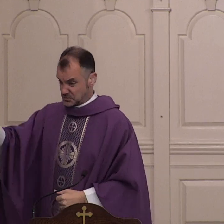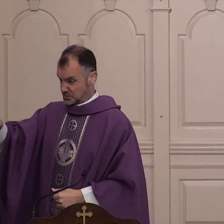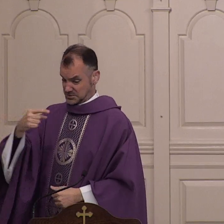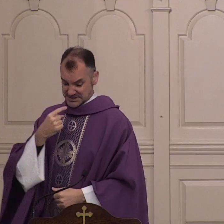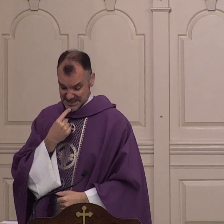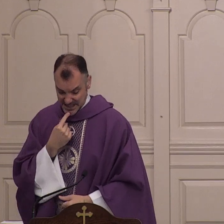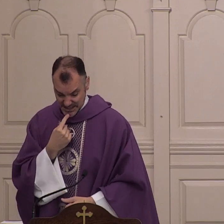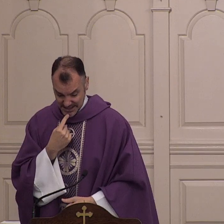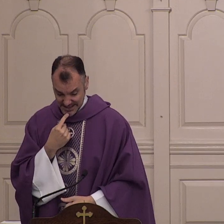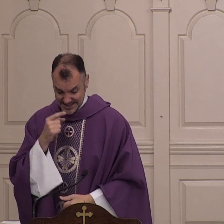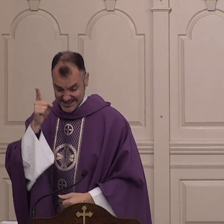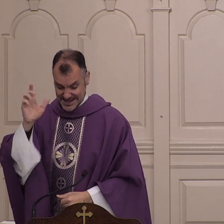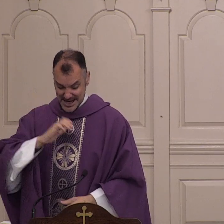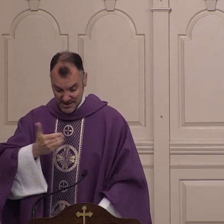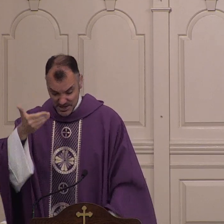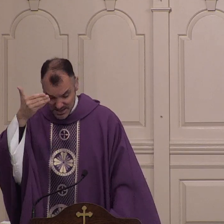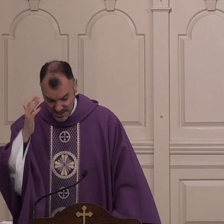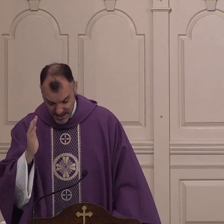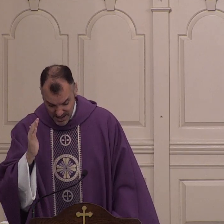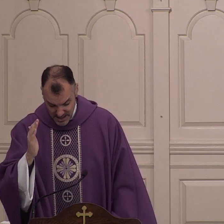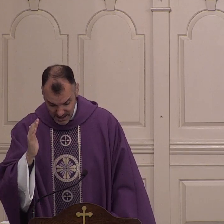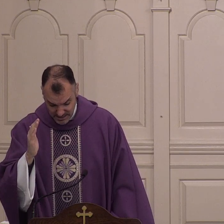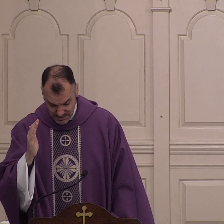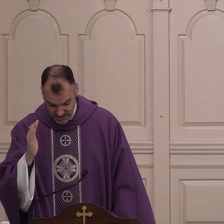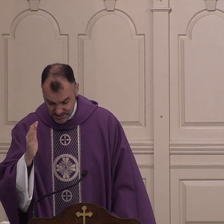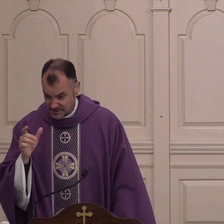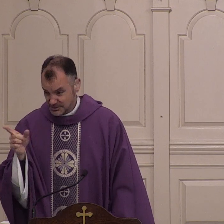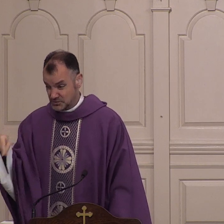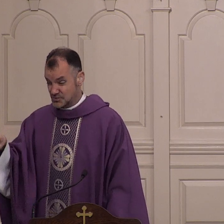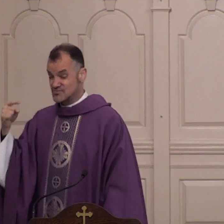Of whom you say, He is our God.